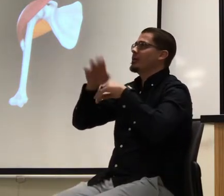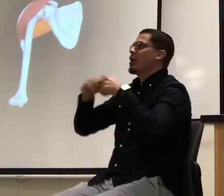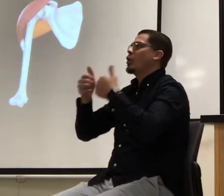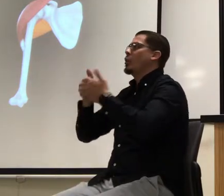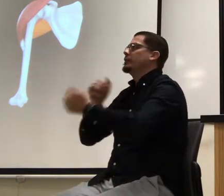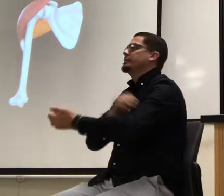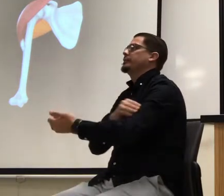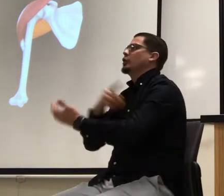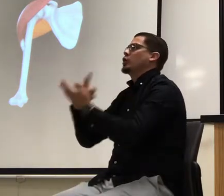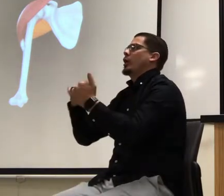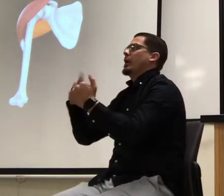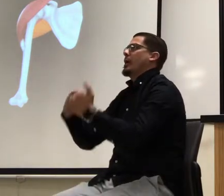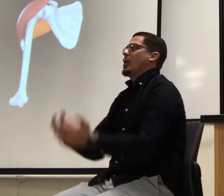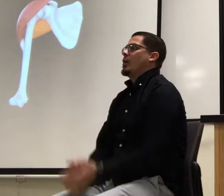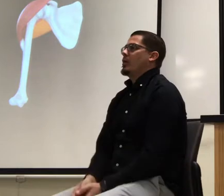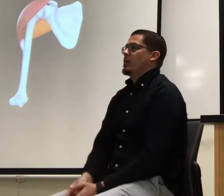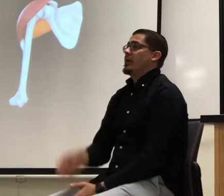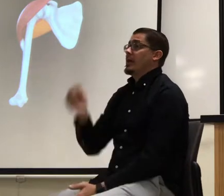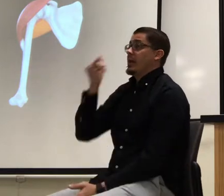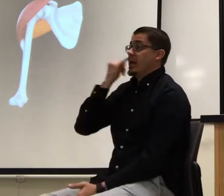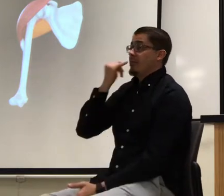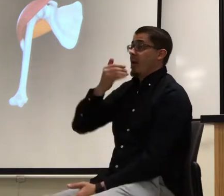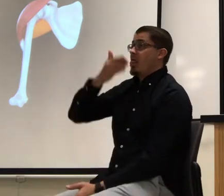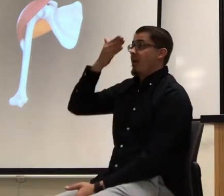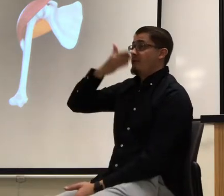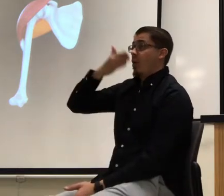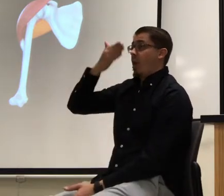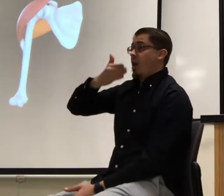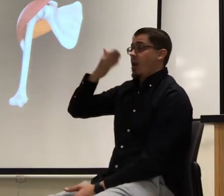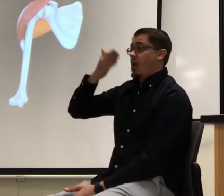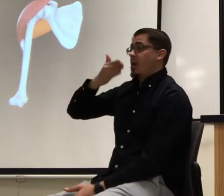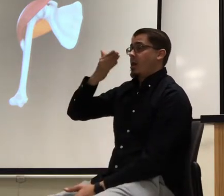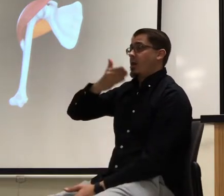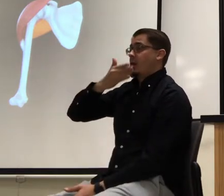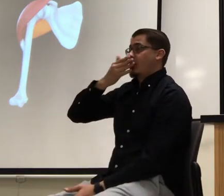about. If you're in the front,